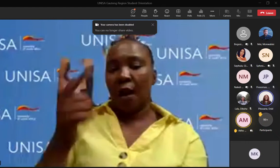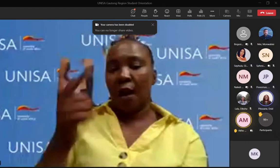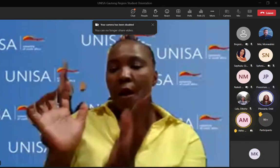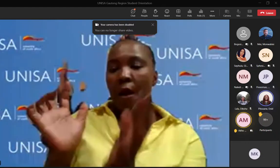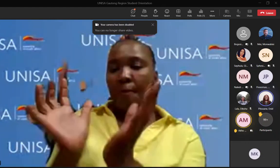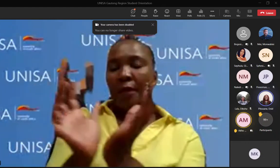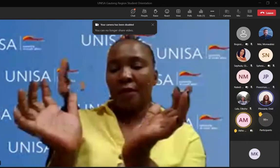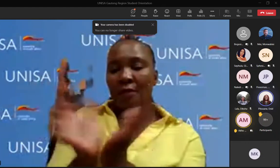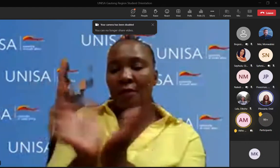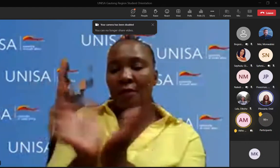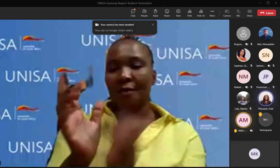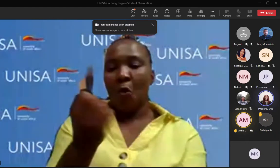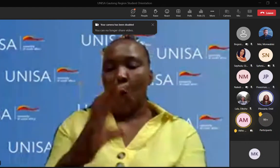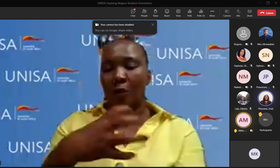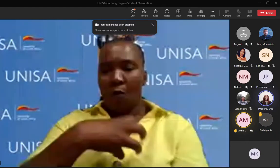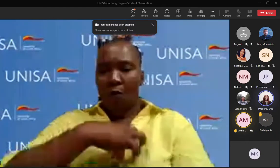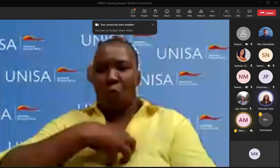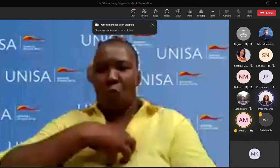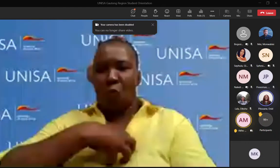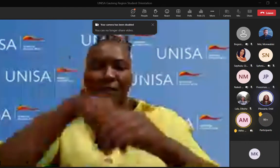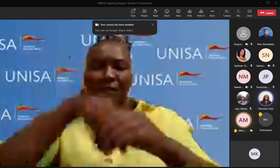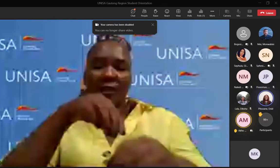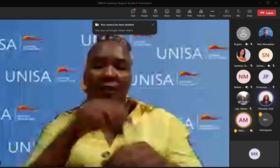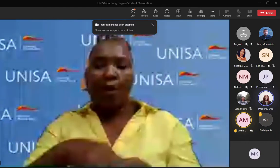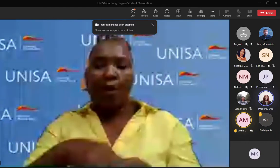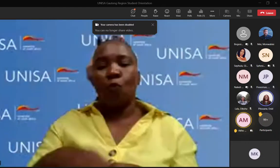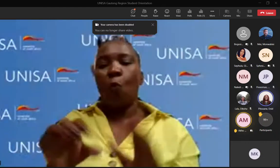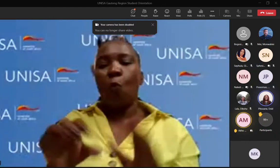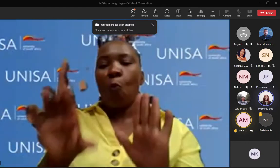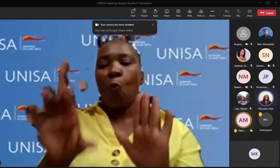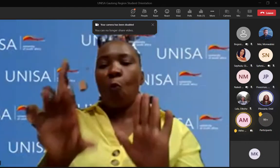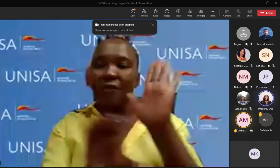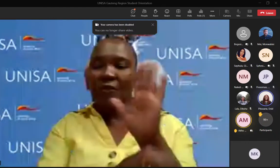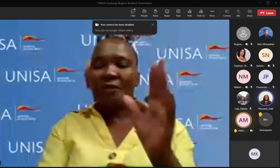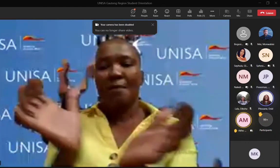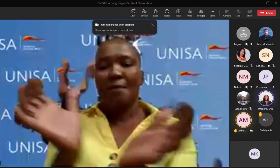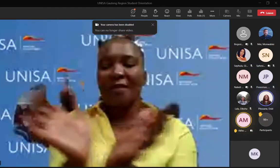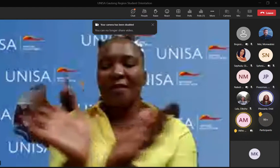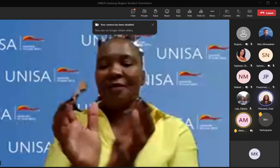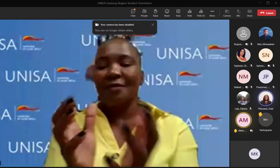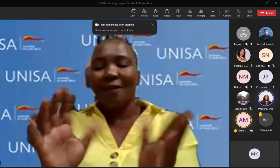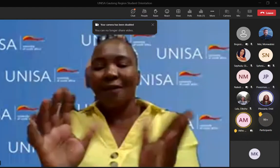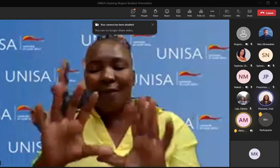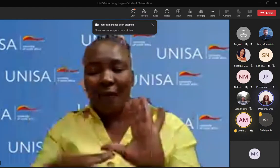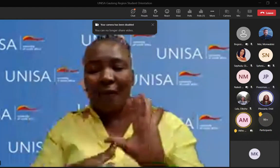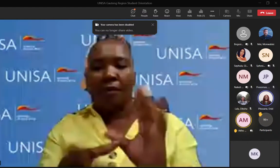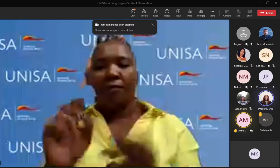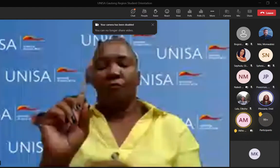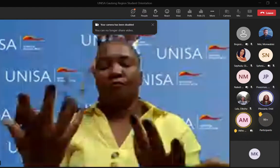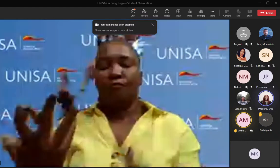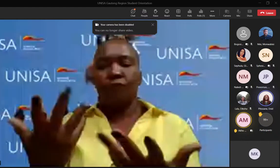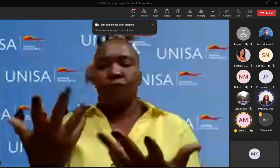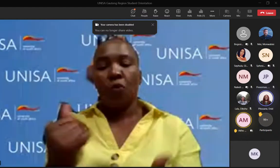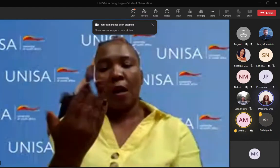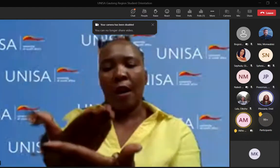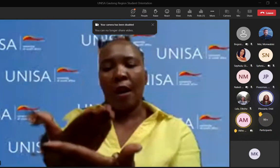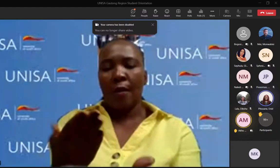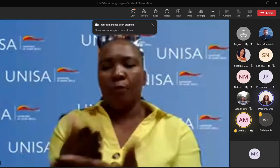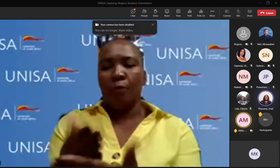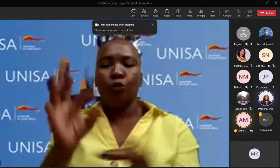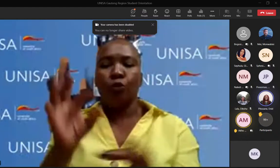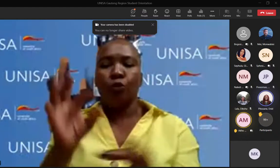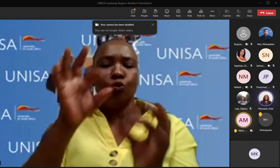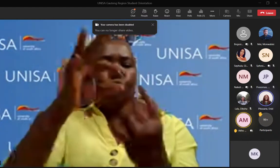internal or constitutional meetings that will then be able to choose within their